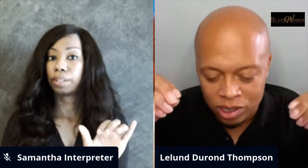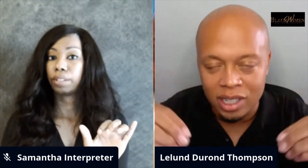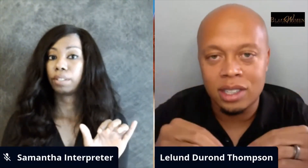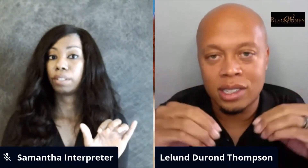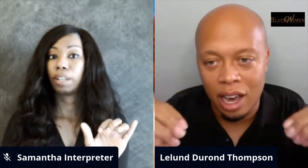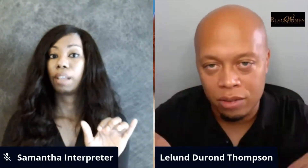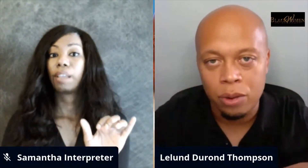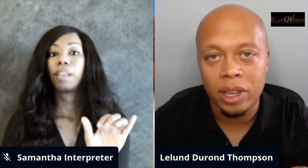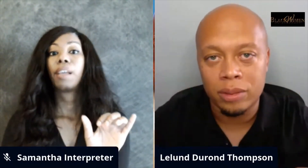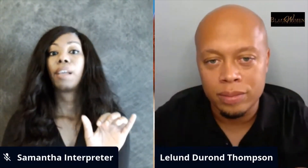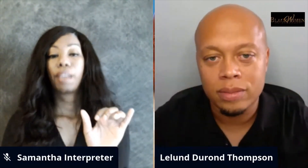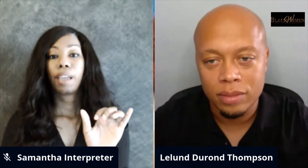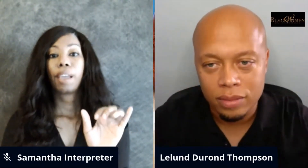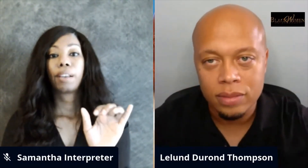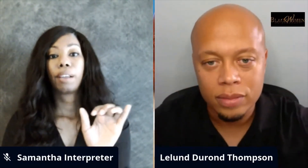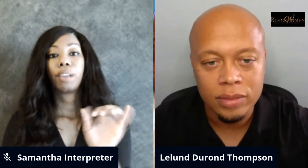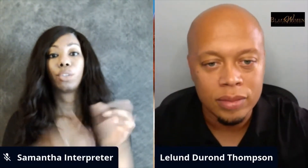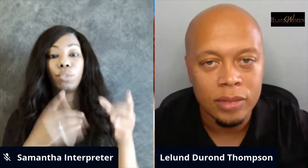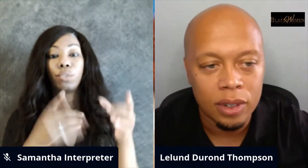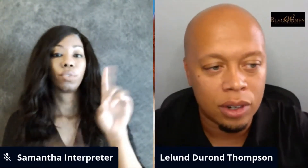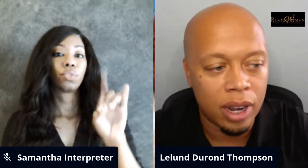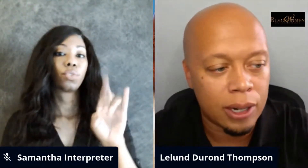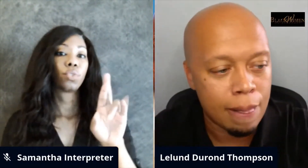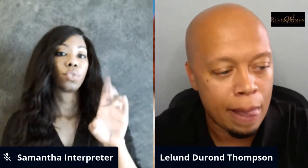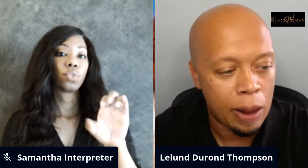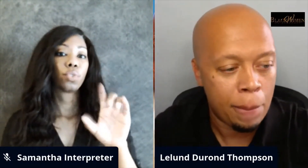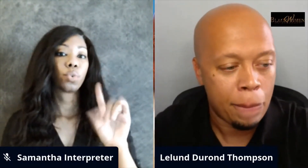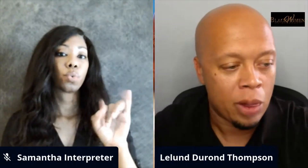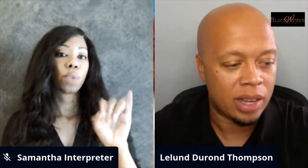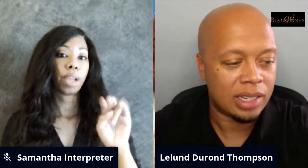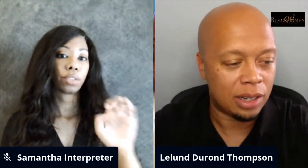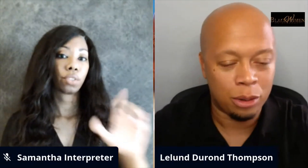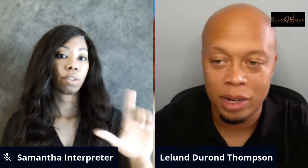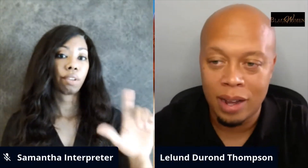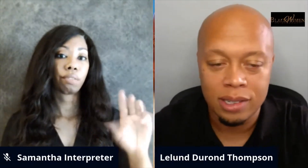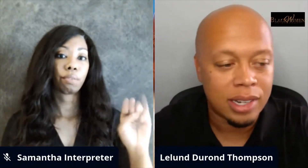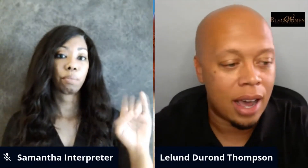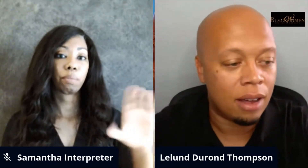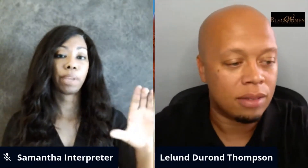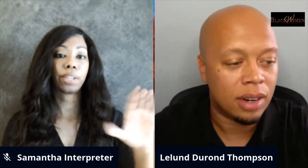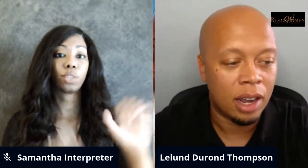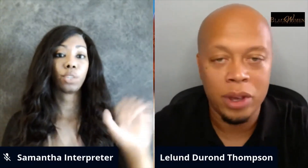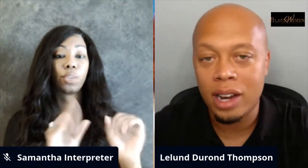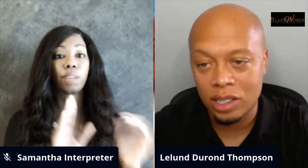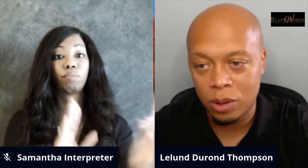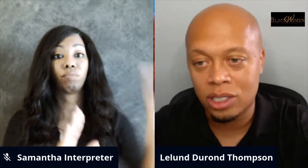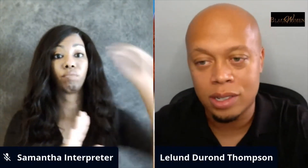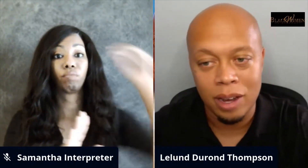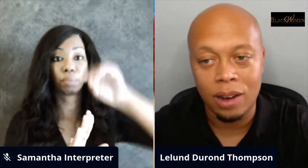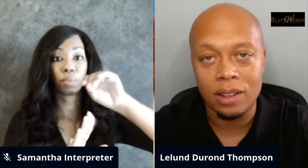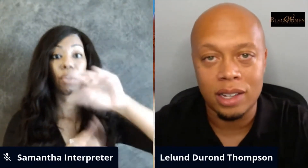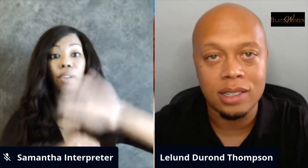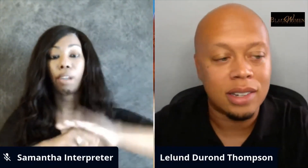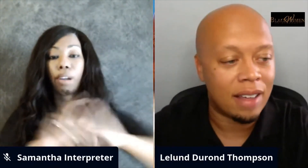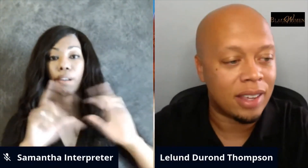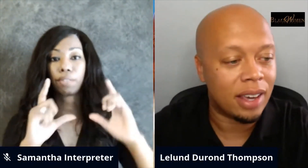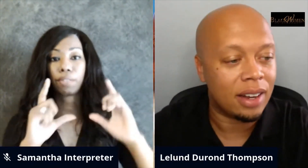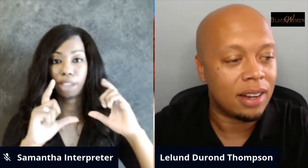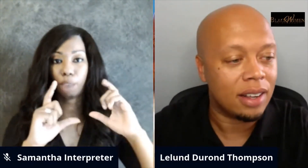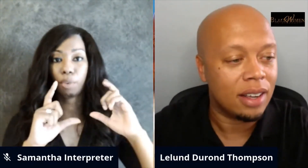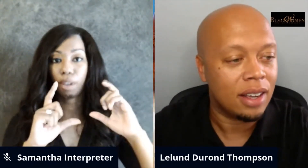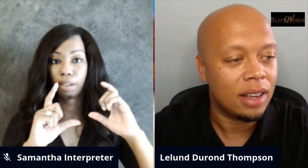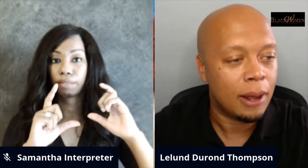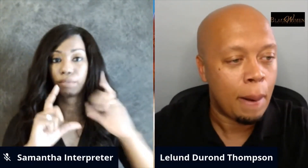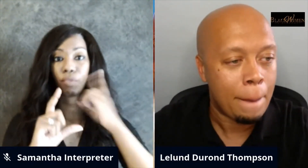will sync the sound for you. Great. Okay, that's a little bit about sound. And we can ask questions about all of this at the